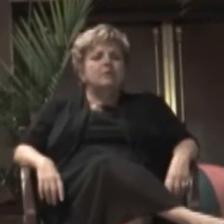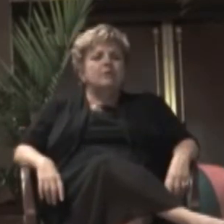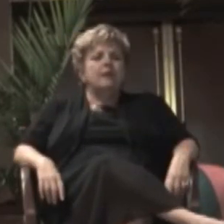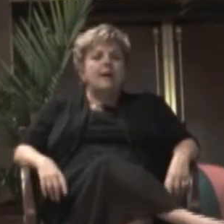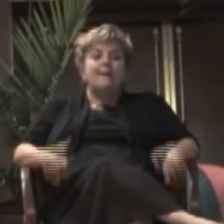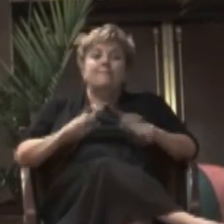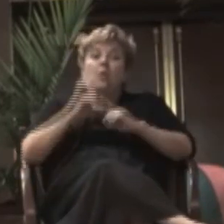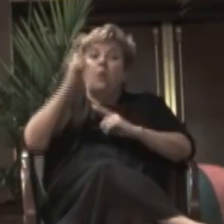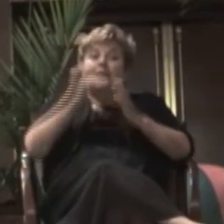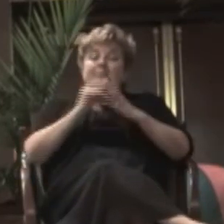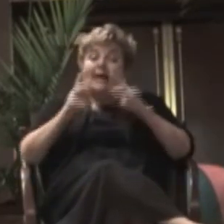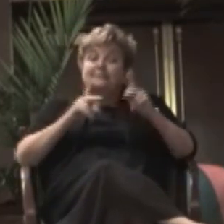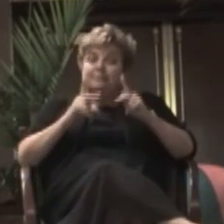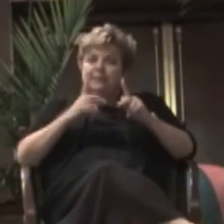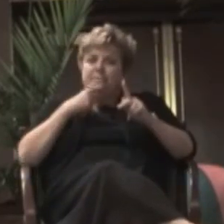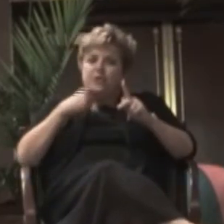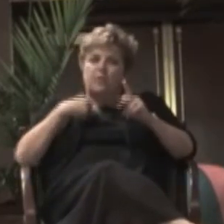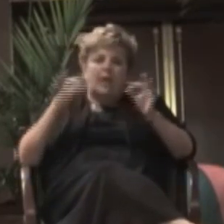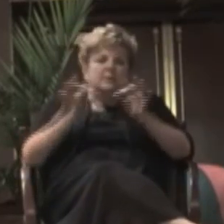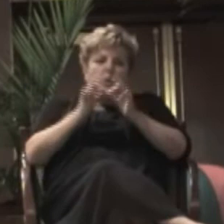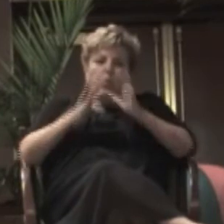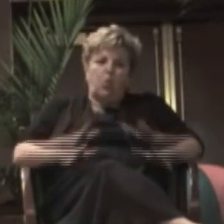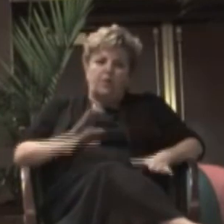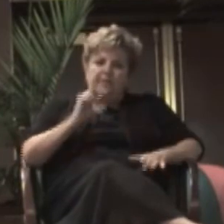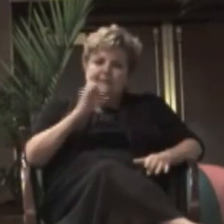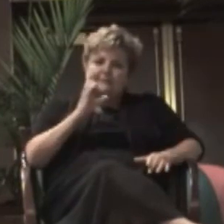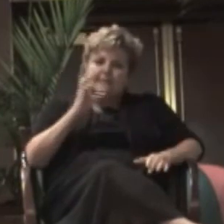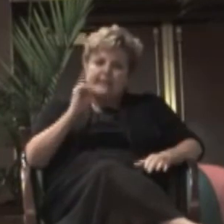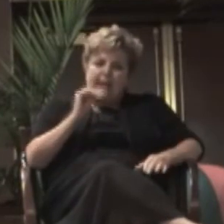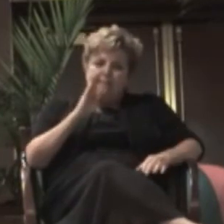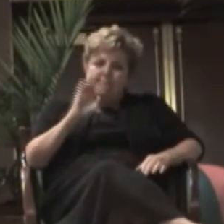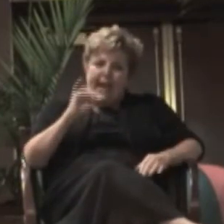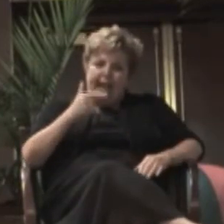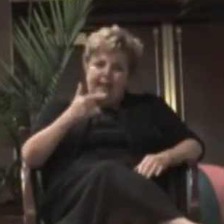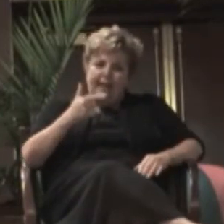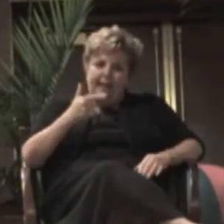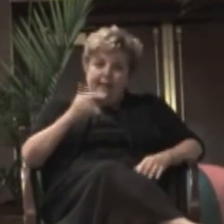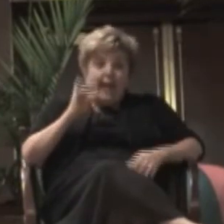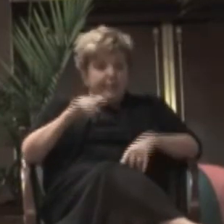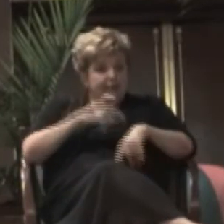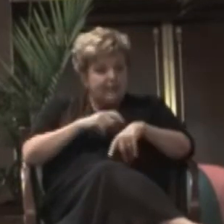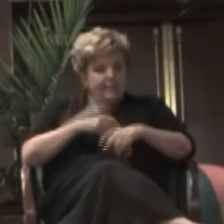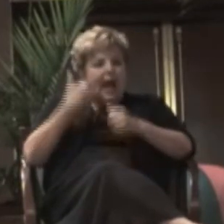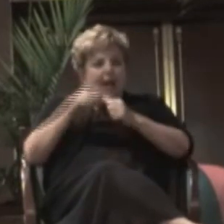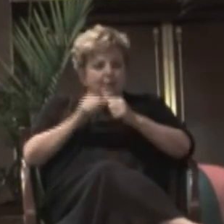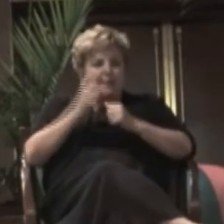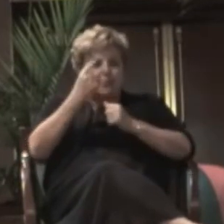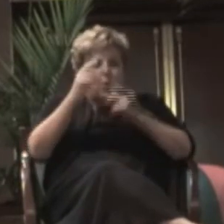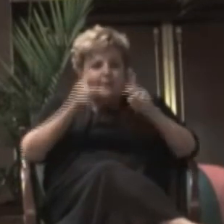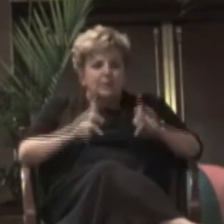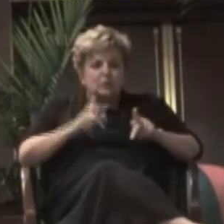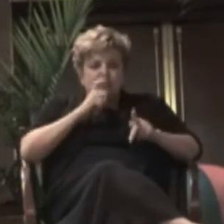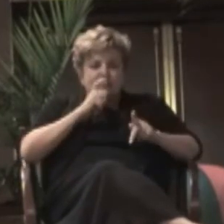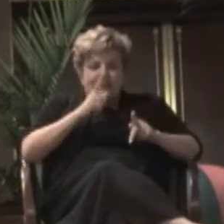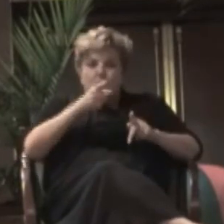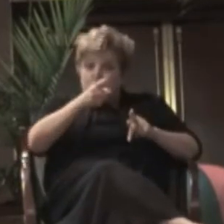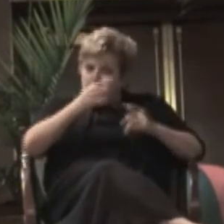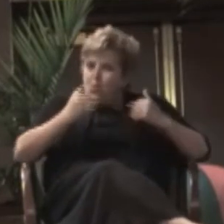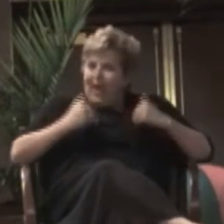seen. I remember the one told me I had potential. And so when I walked in, that felt totally out of